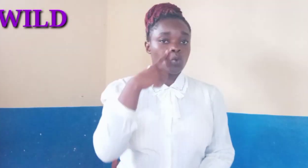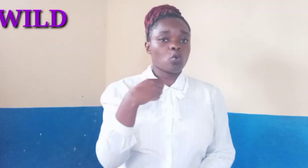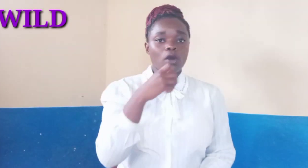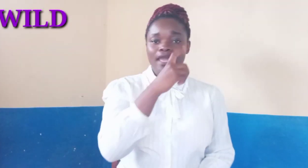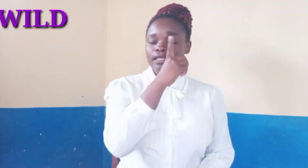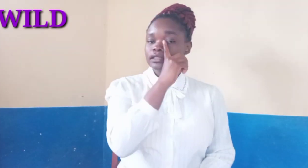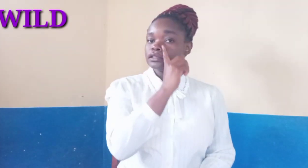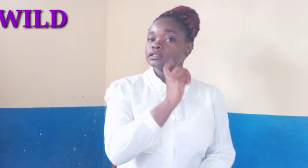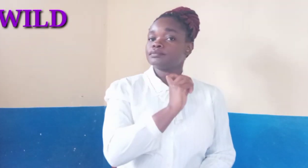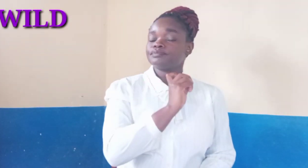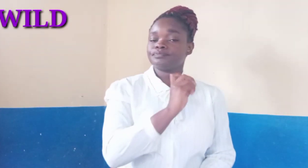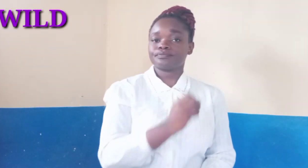wild, wild.